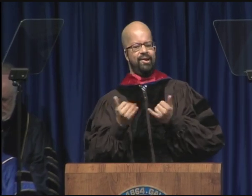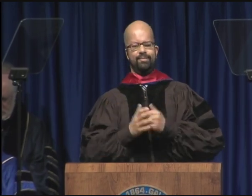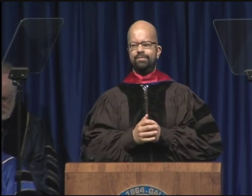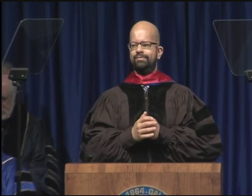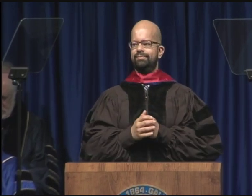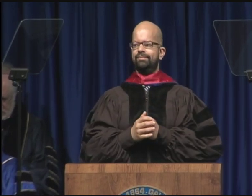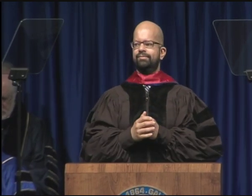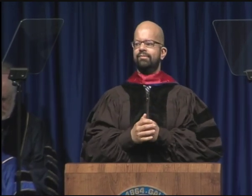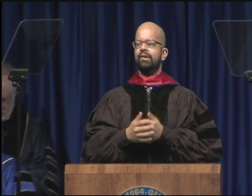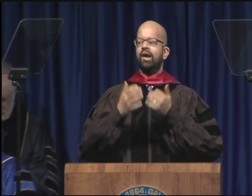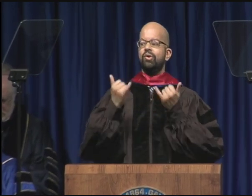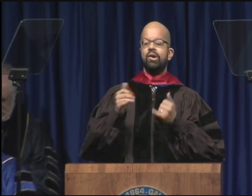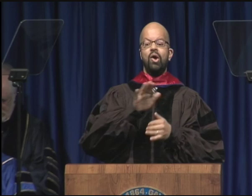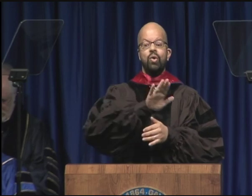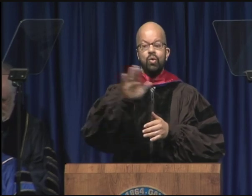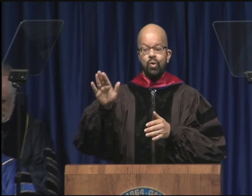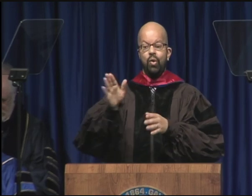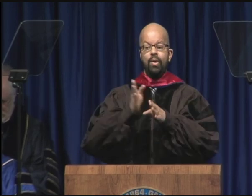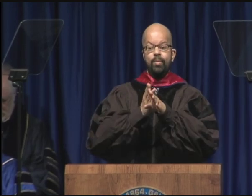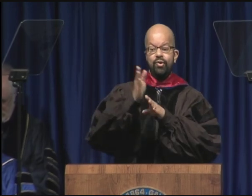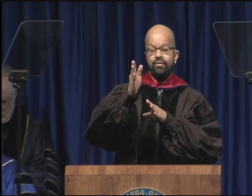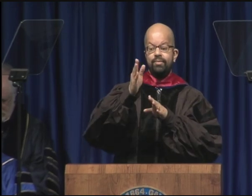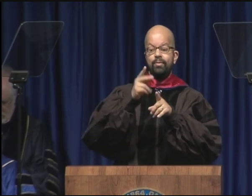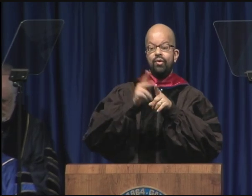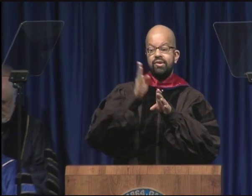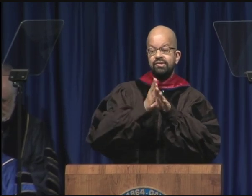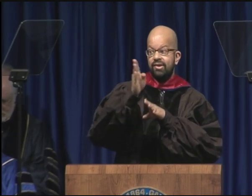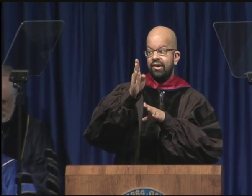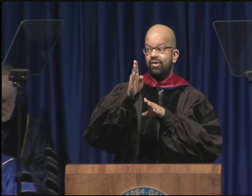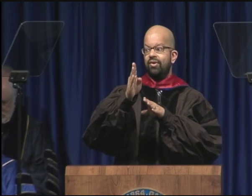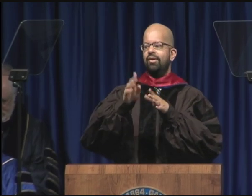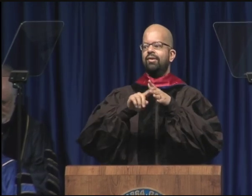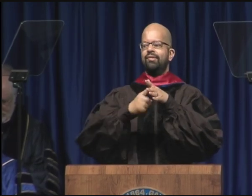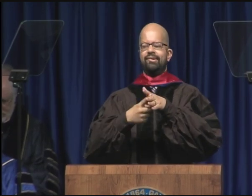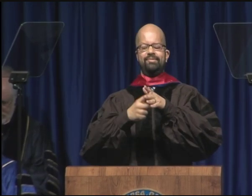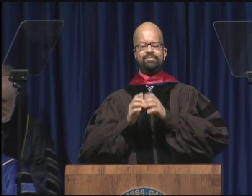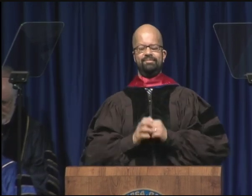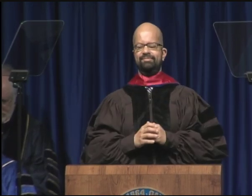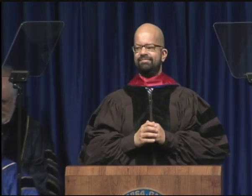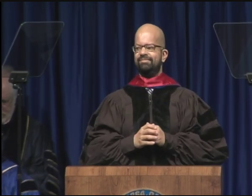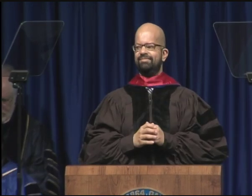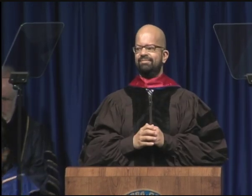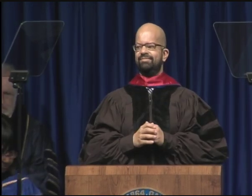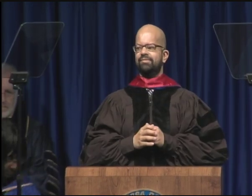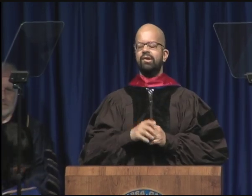You've worked hard to get where you are today, and today, your professional career begins.